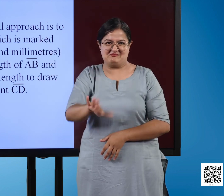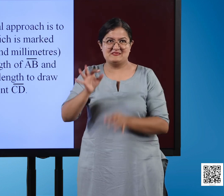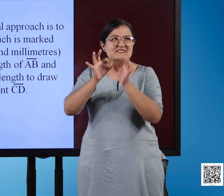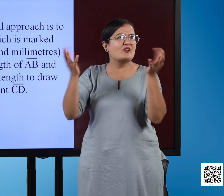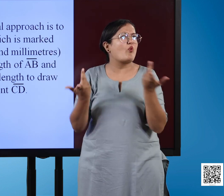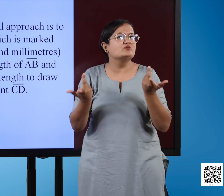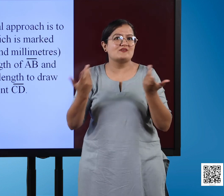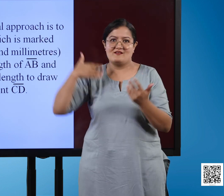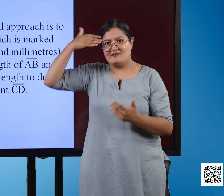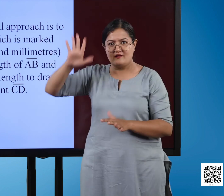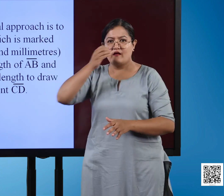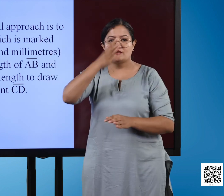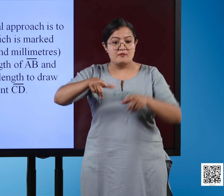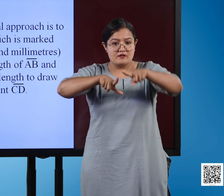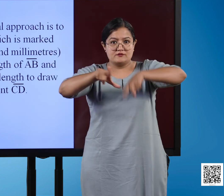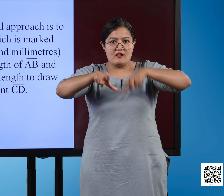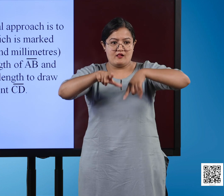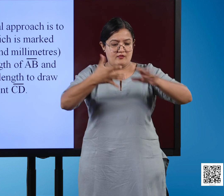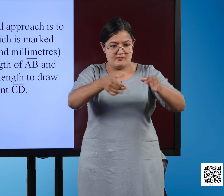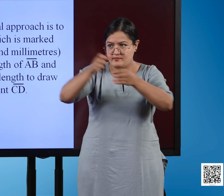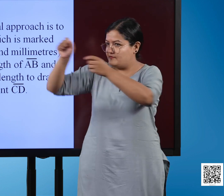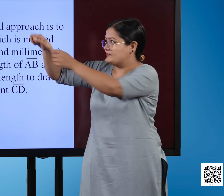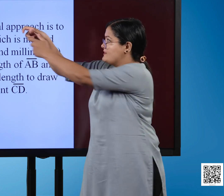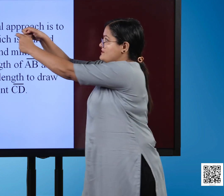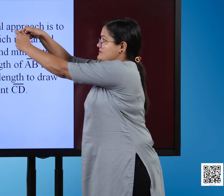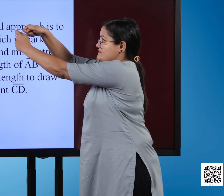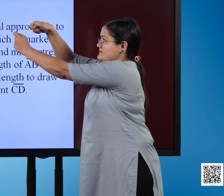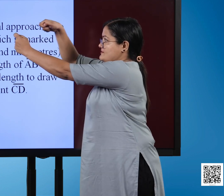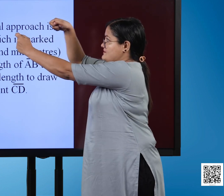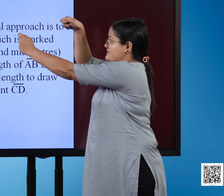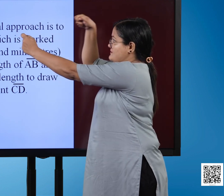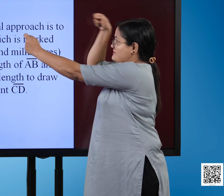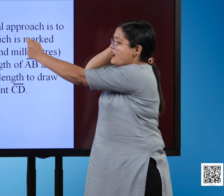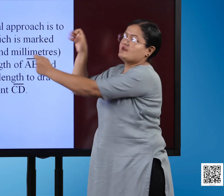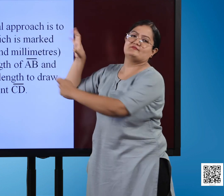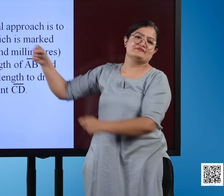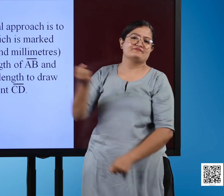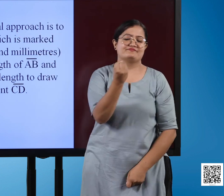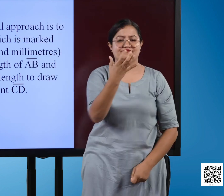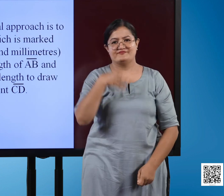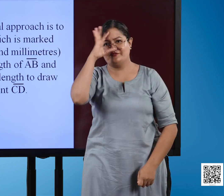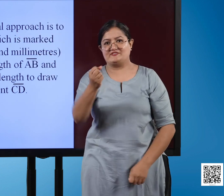measure the length of segment AB, and then use the same length to draw another line segment CD.